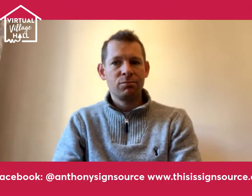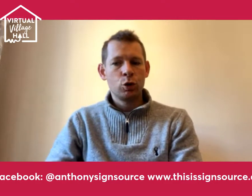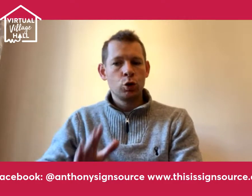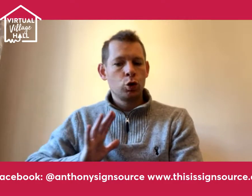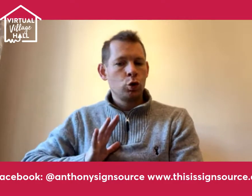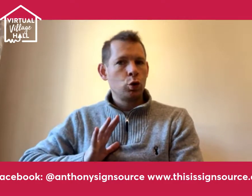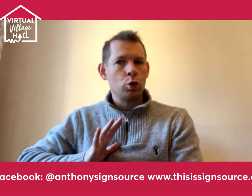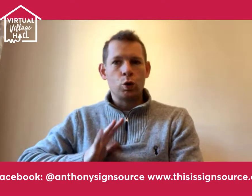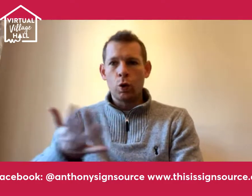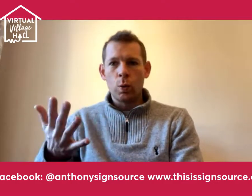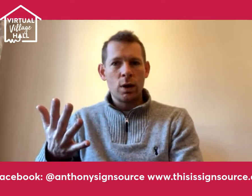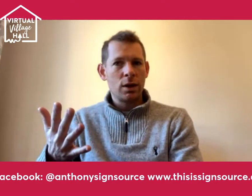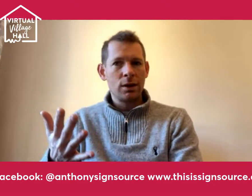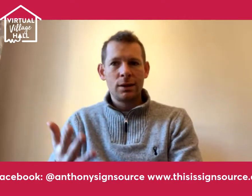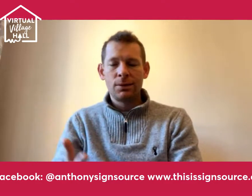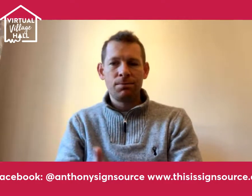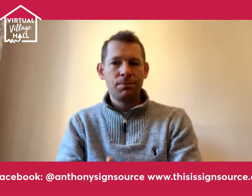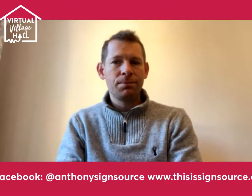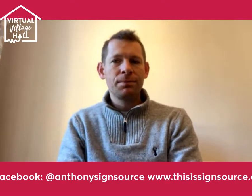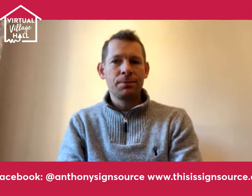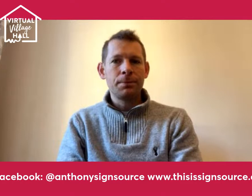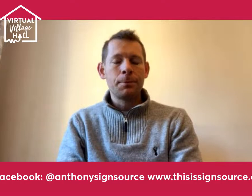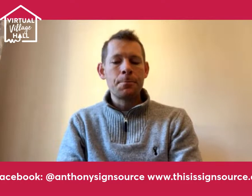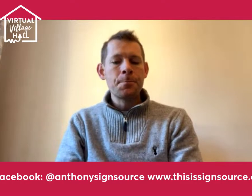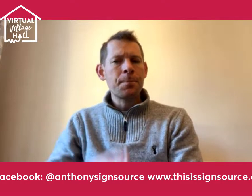Or it can be sound like that as well, don't want.